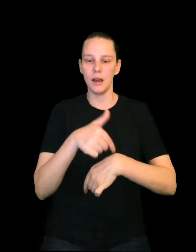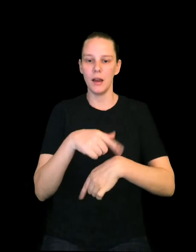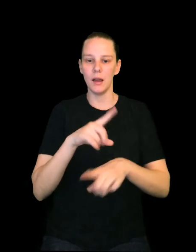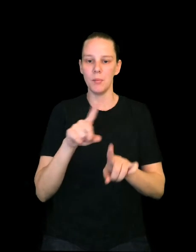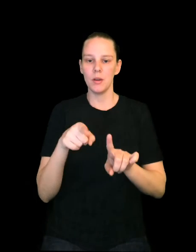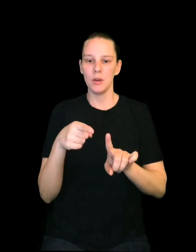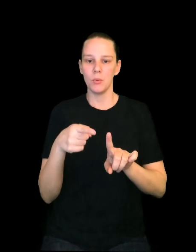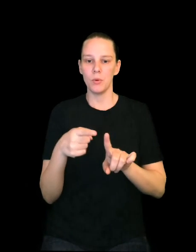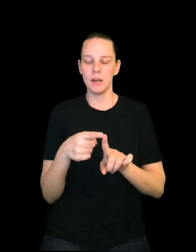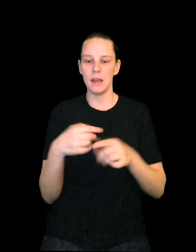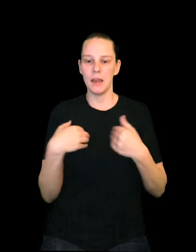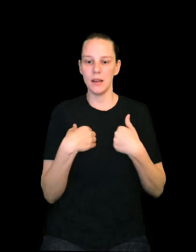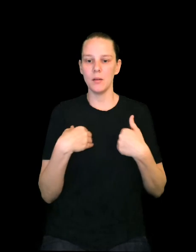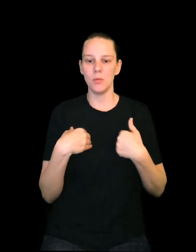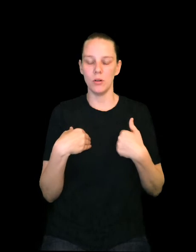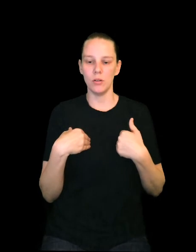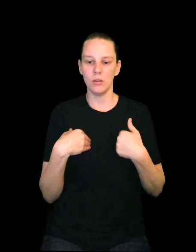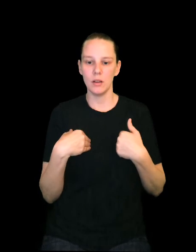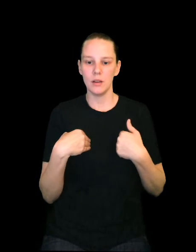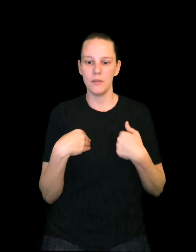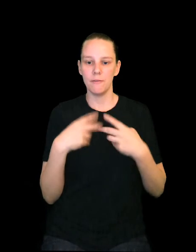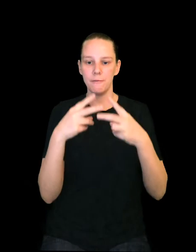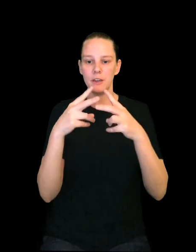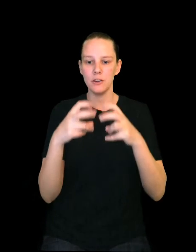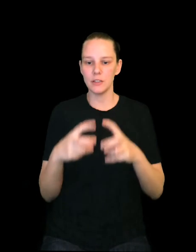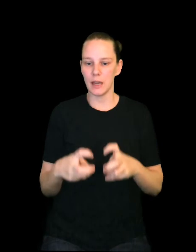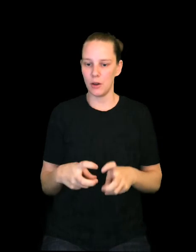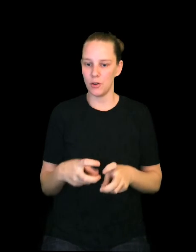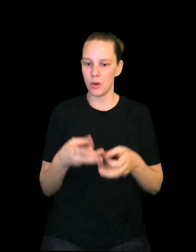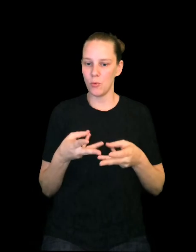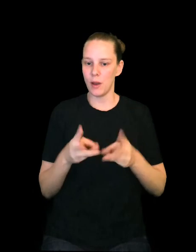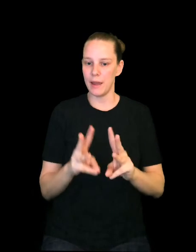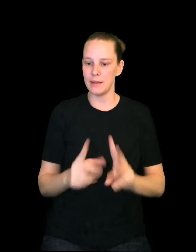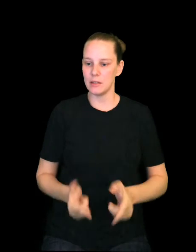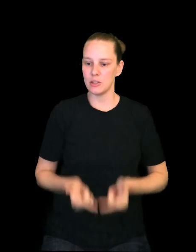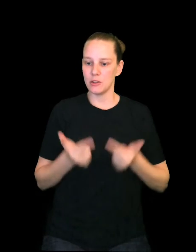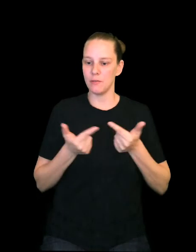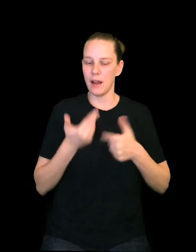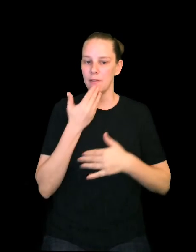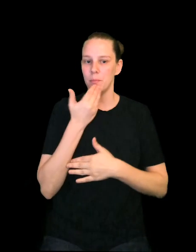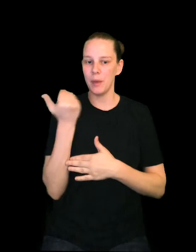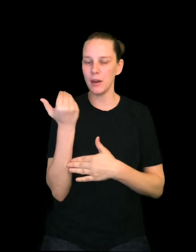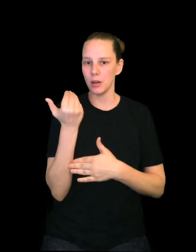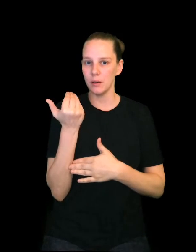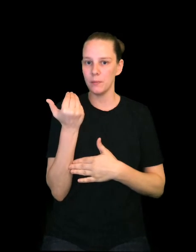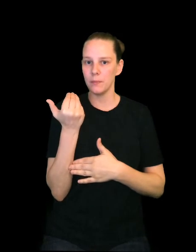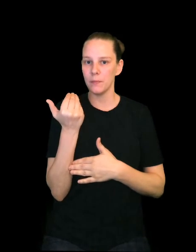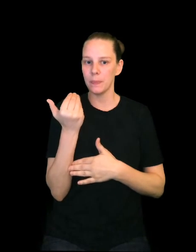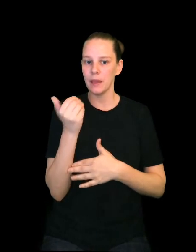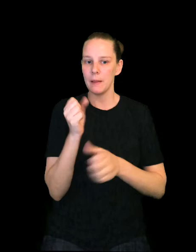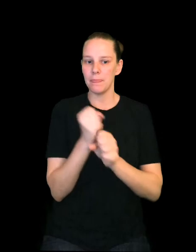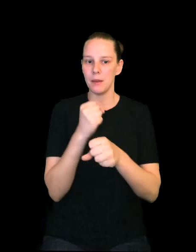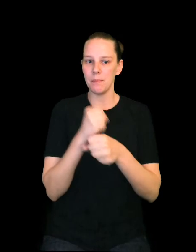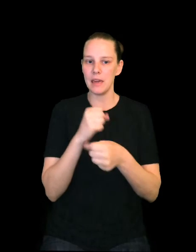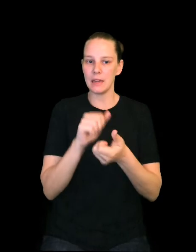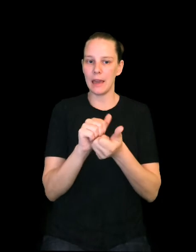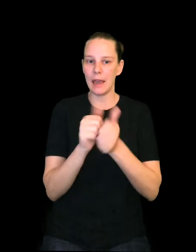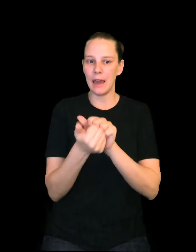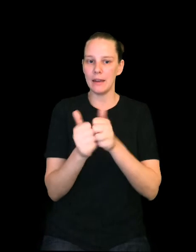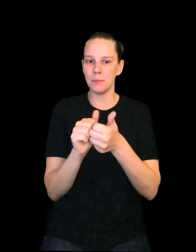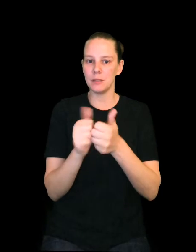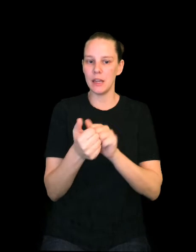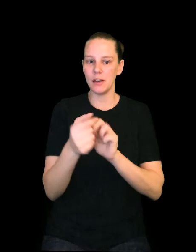Over time, when an animal figures out a way to survive better, they